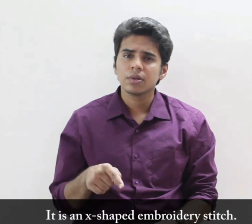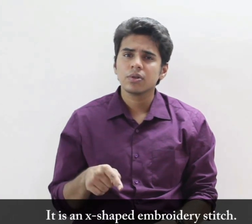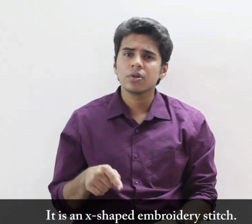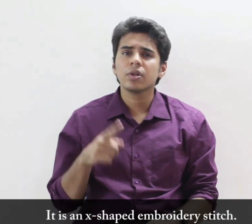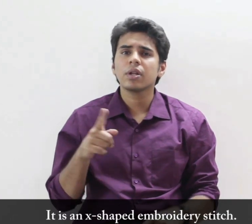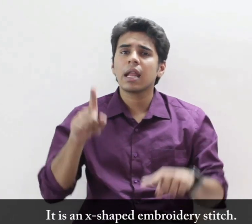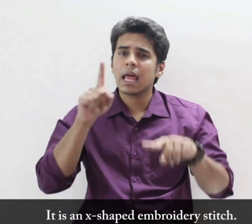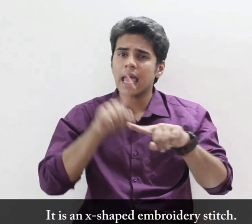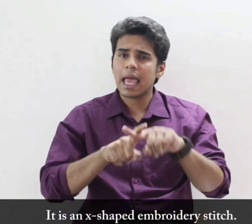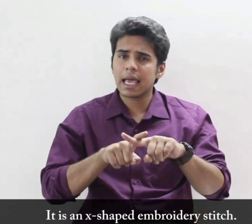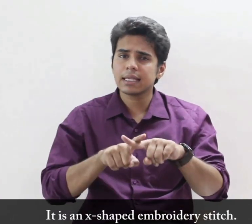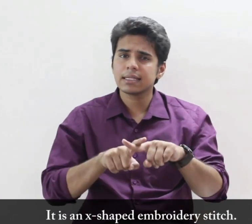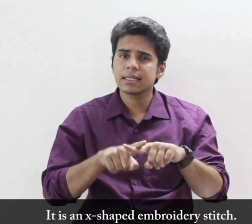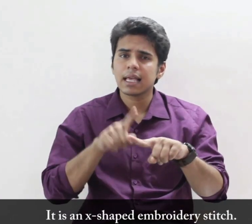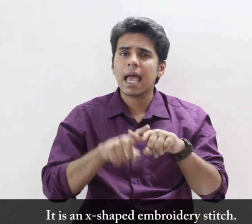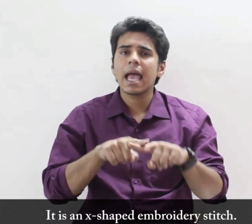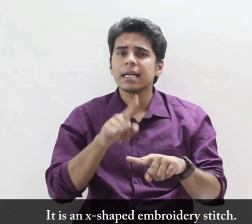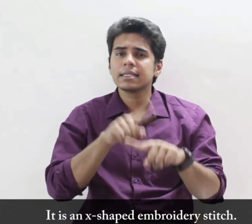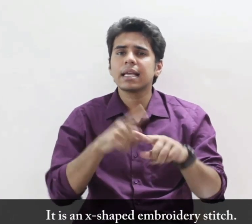It is an X-shaped embroidery stitch.